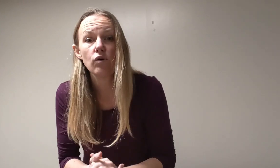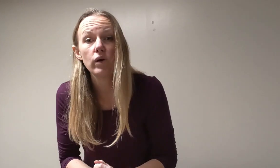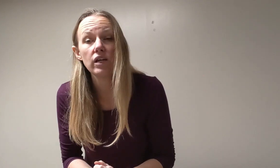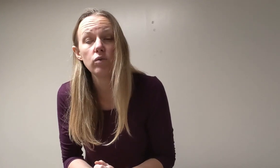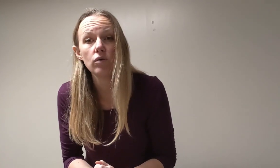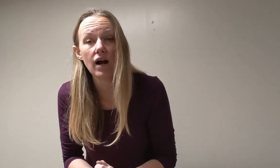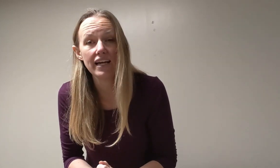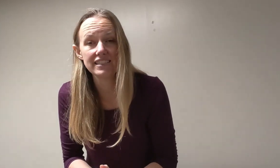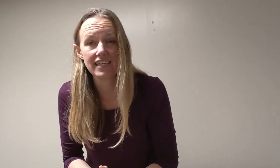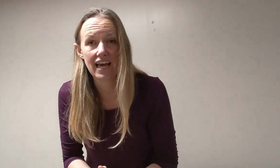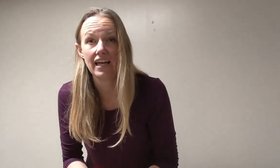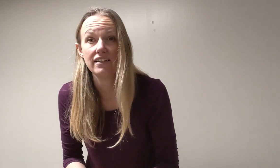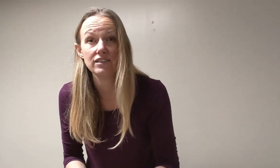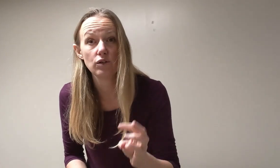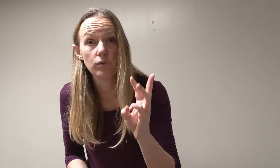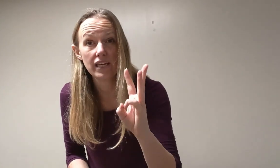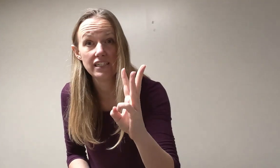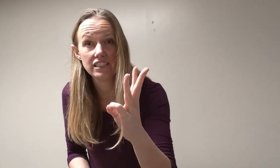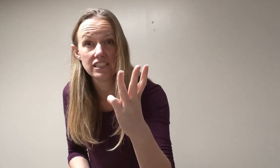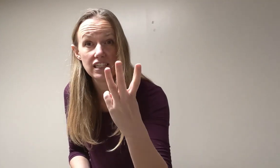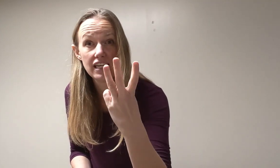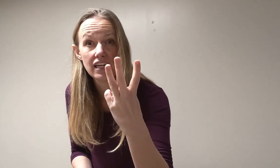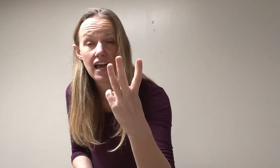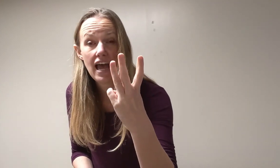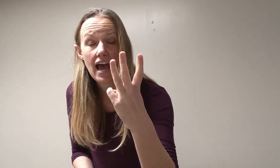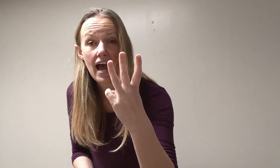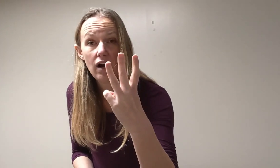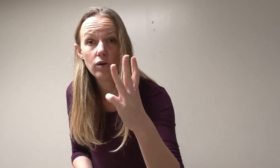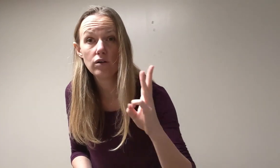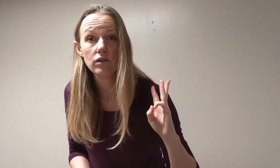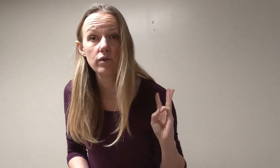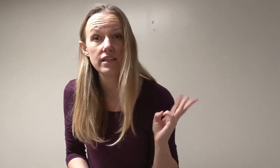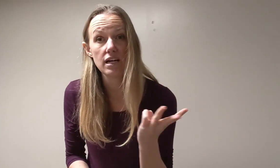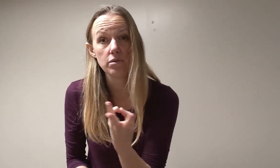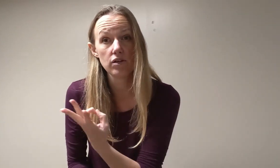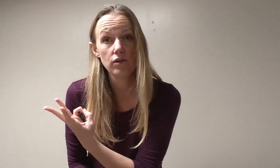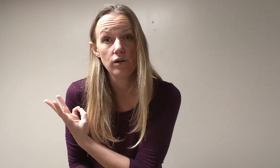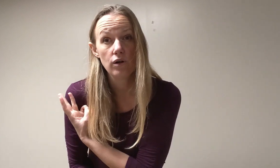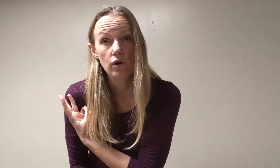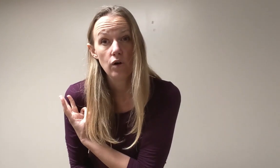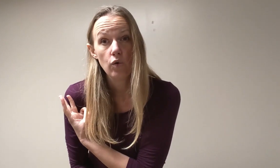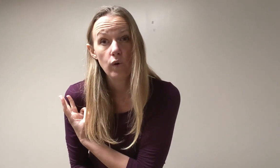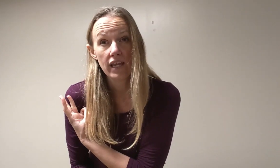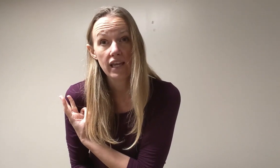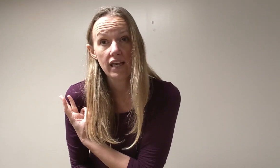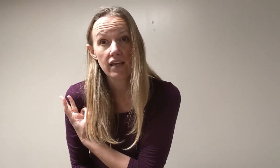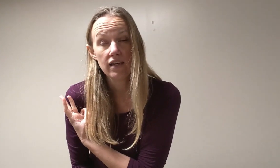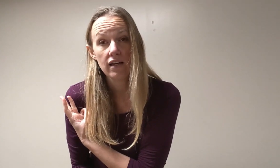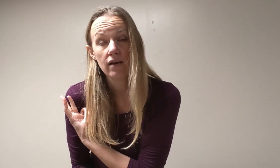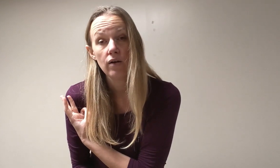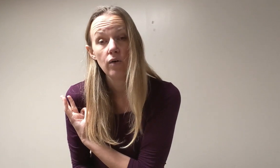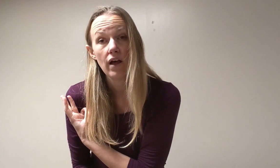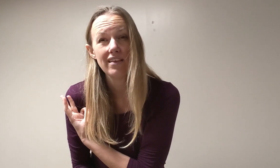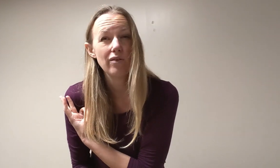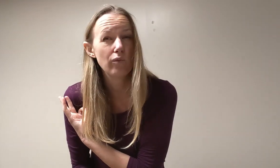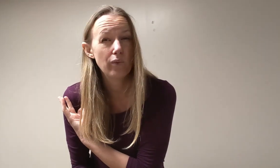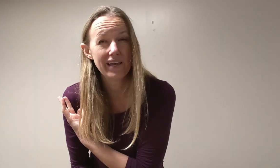we will rise again. So we is just like our, only with the W. We, and then